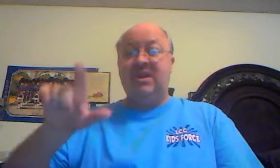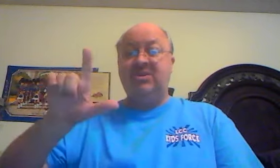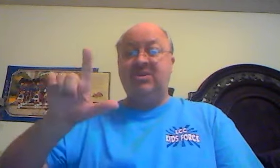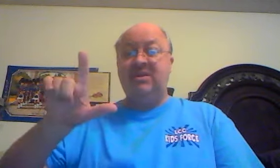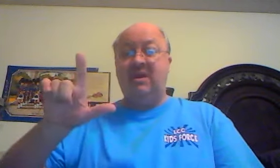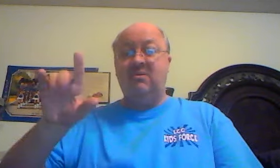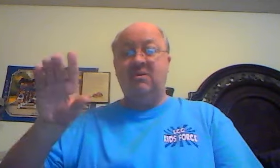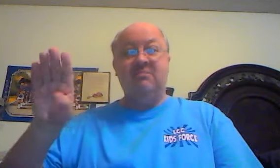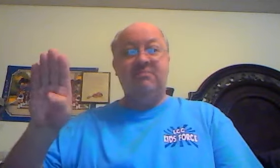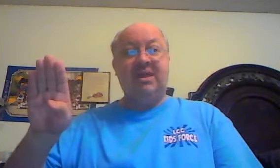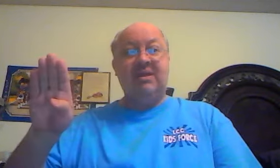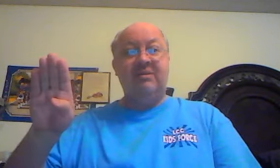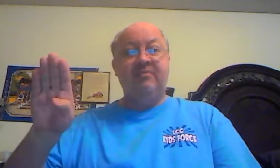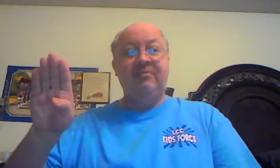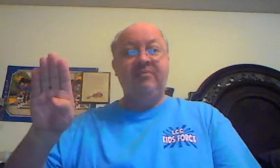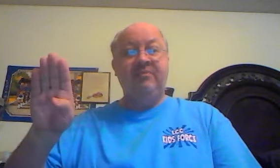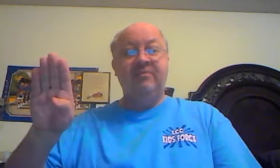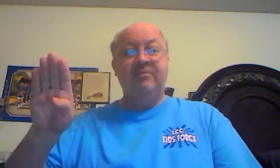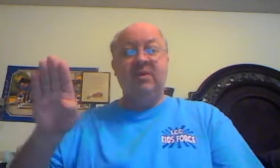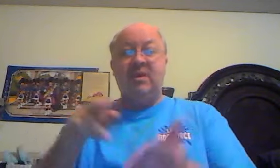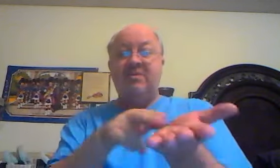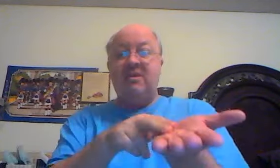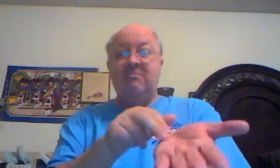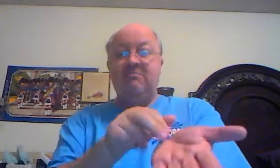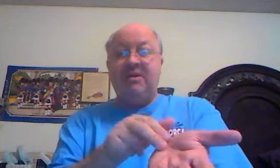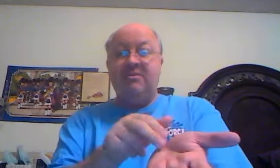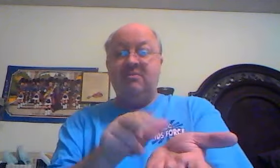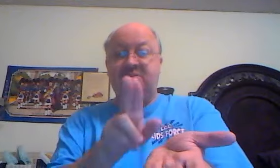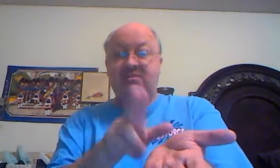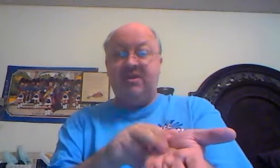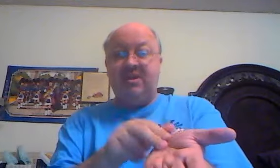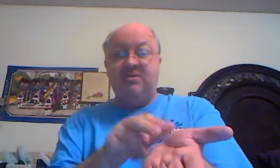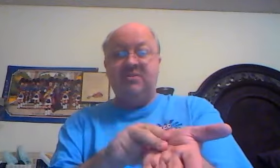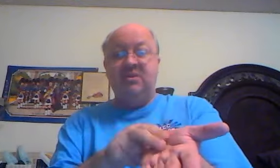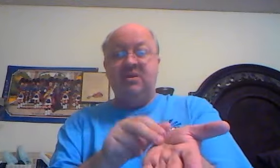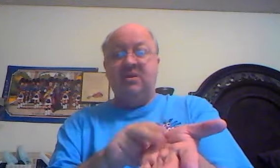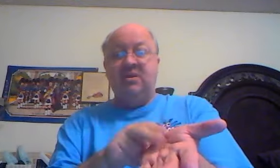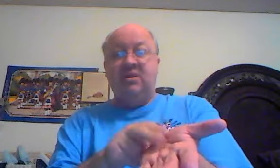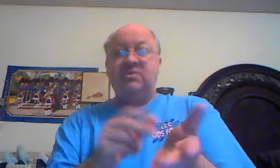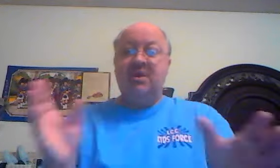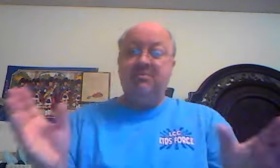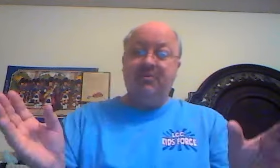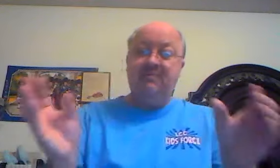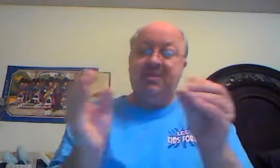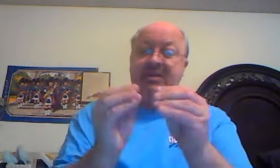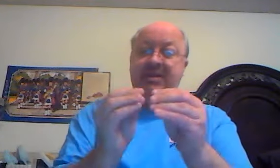abbreviation, LB, and then butter, the two fingers. So when I put everything